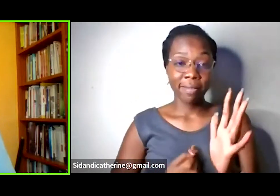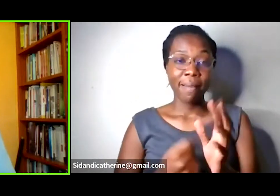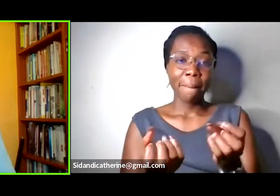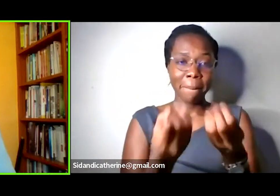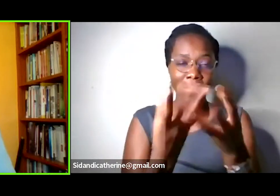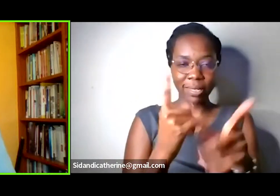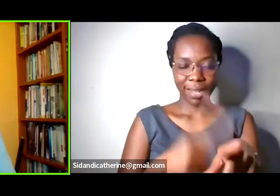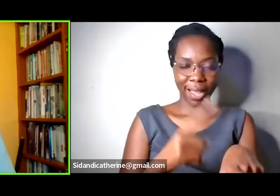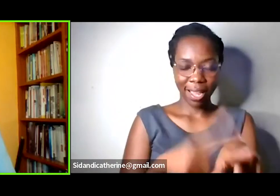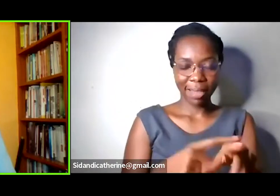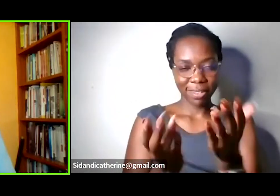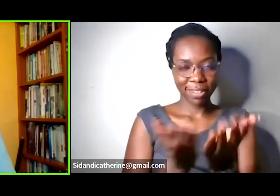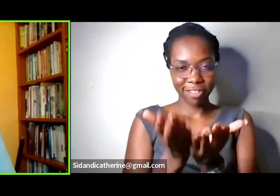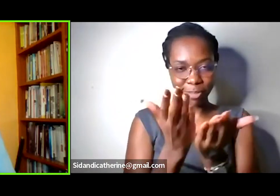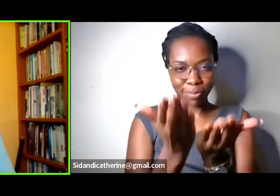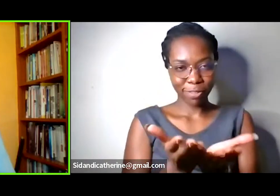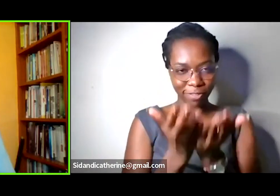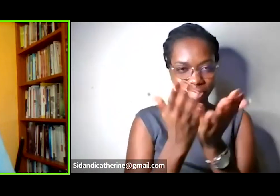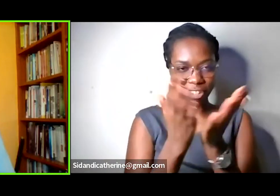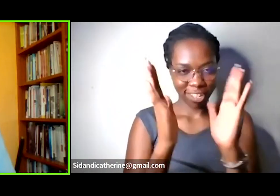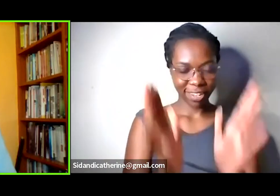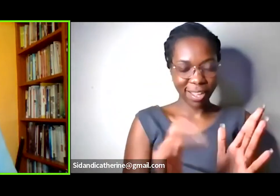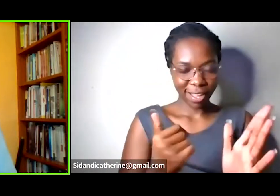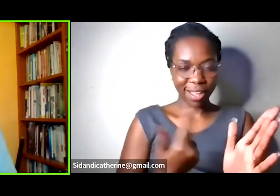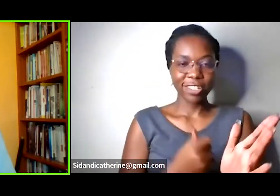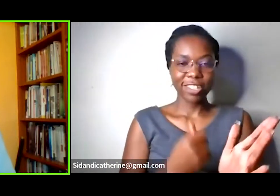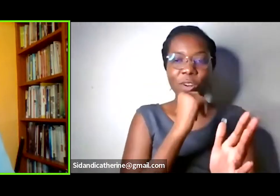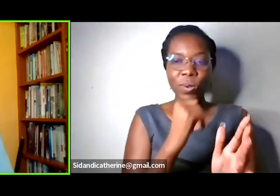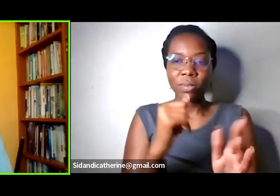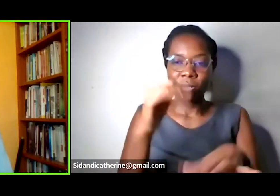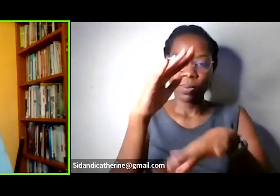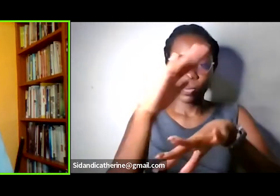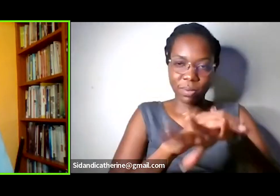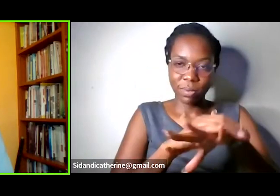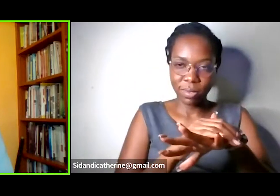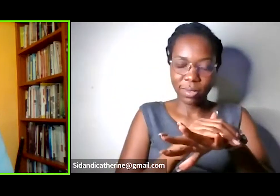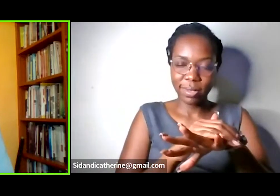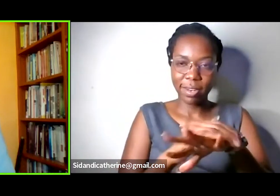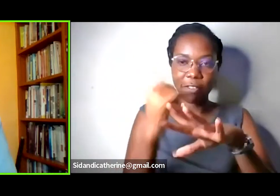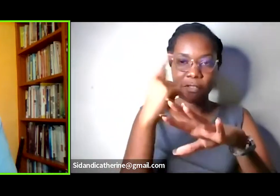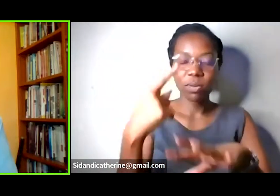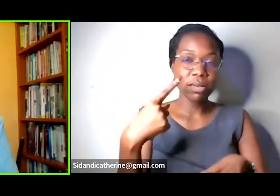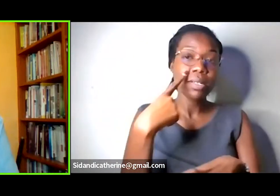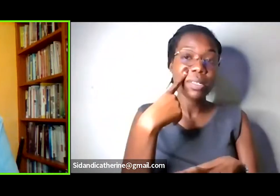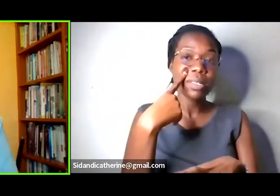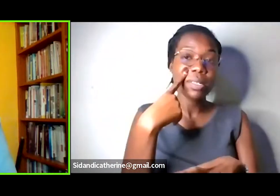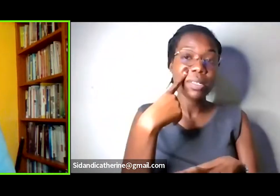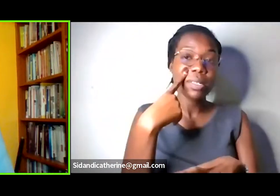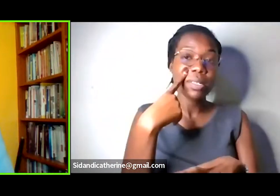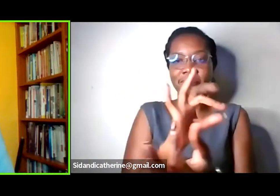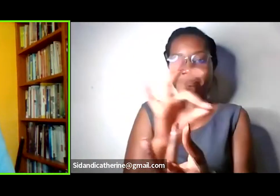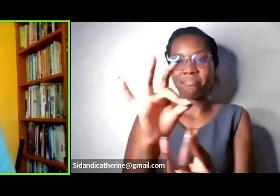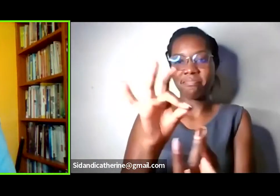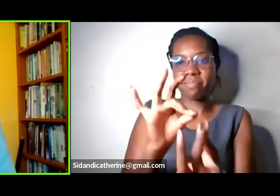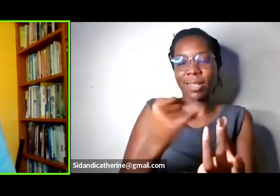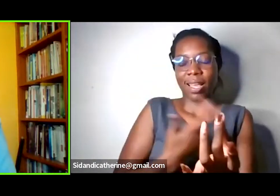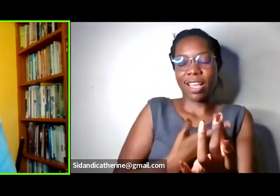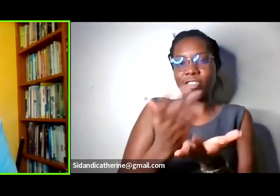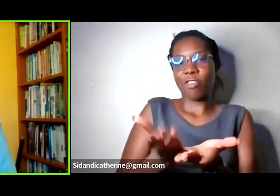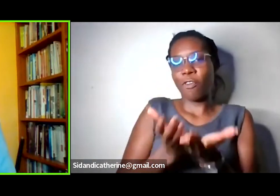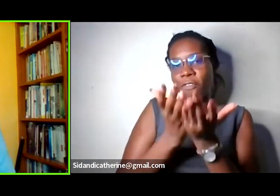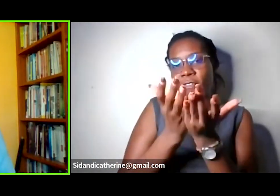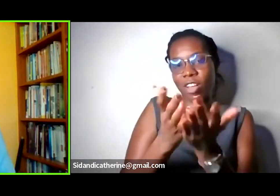look attractive, for it to be something of value. So the secret here then is, are you able to